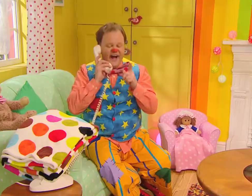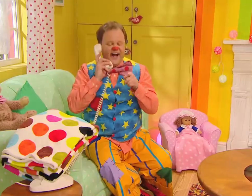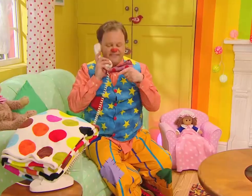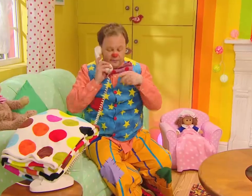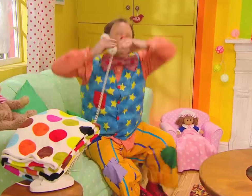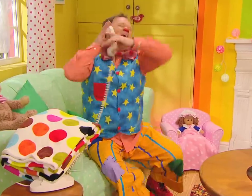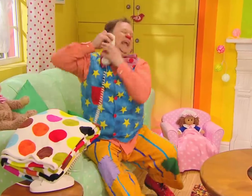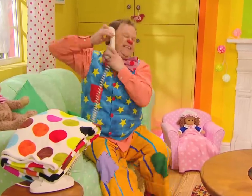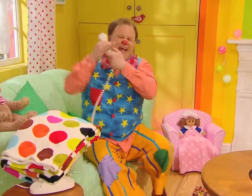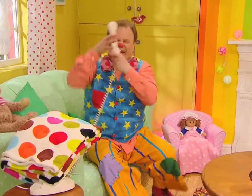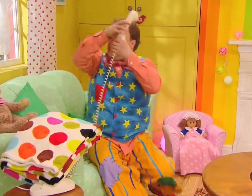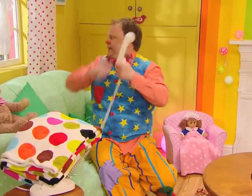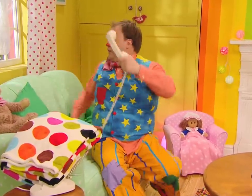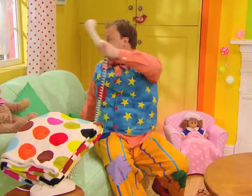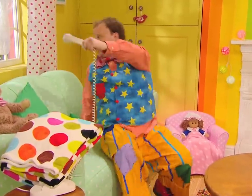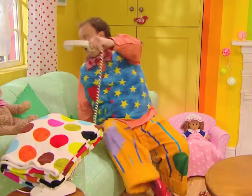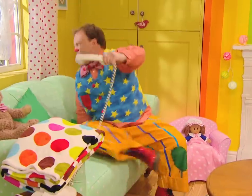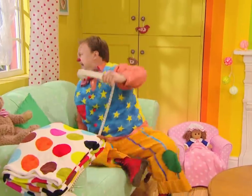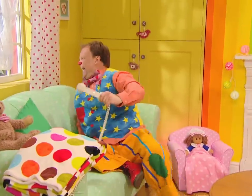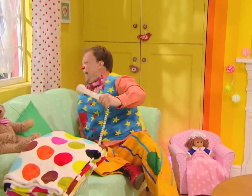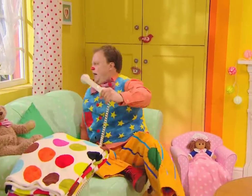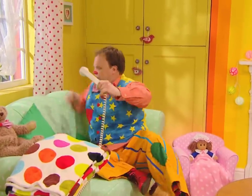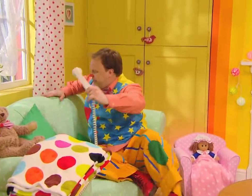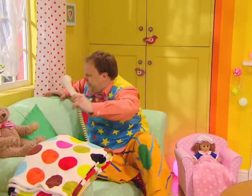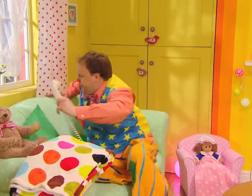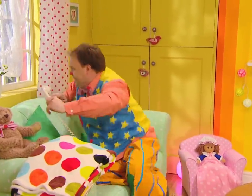Right. Wait a second. Wait. Wait.